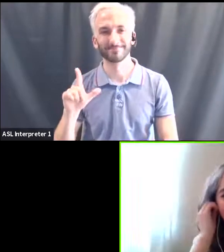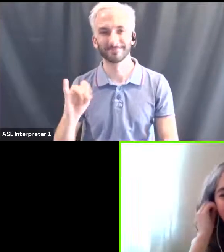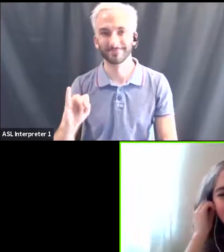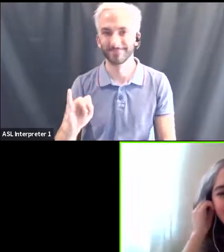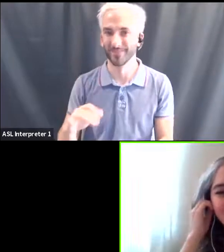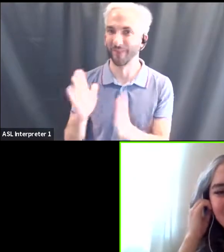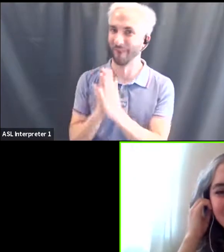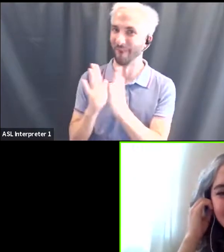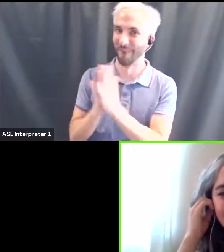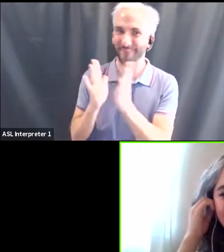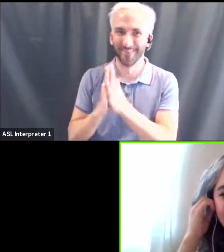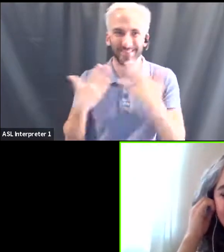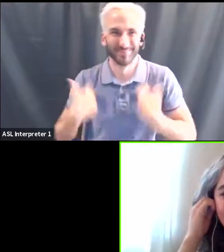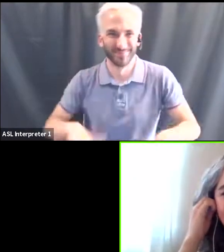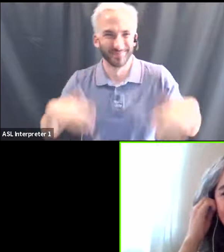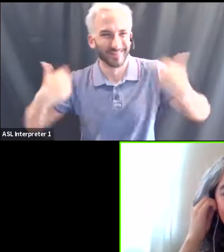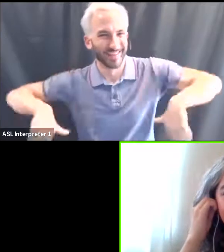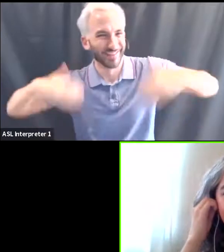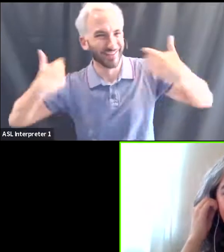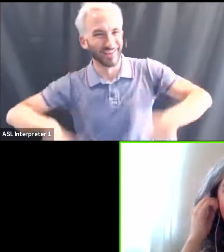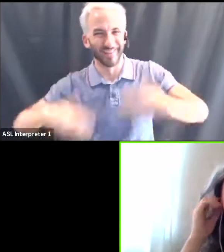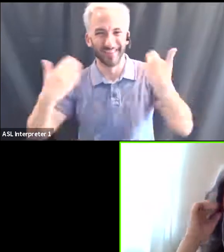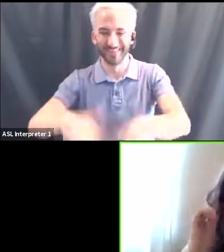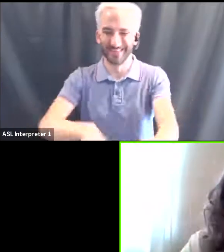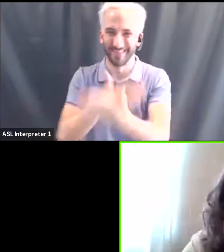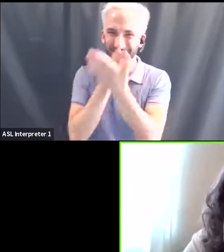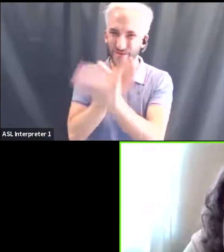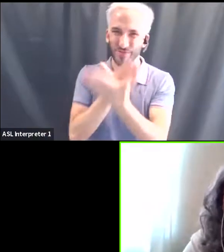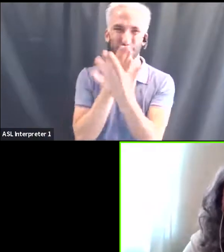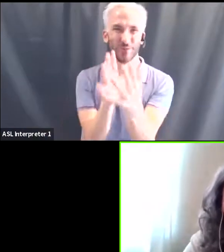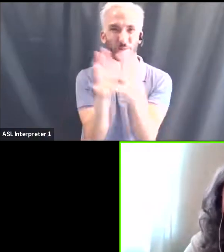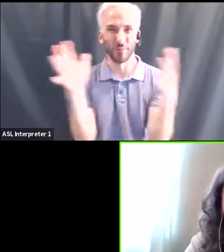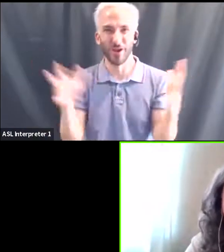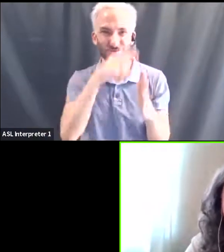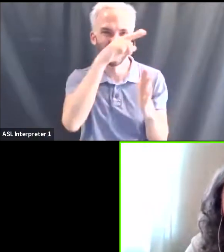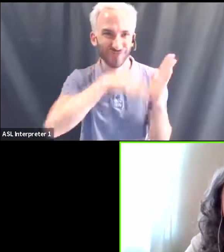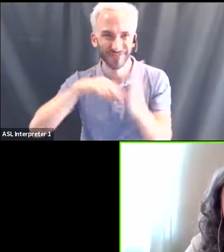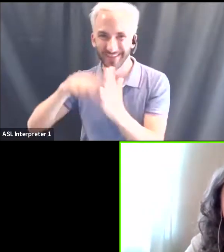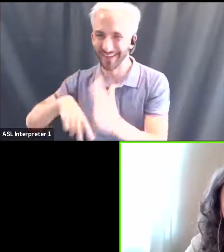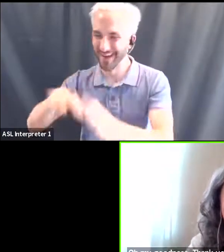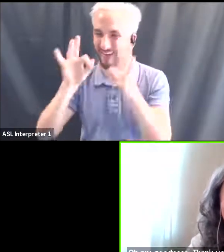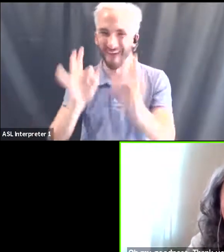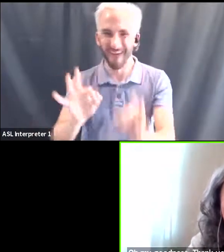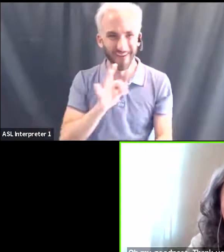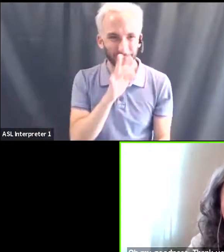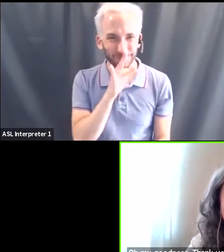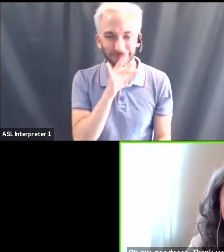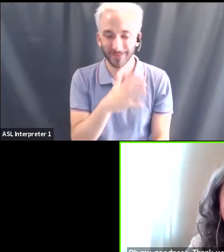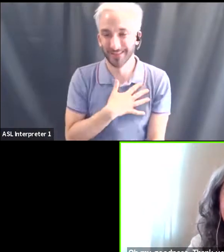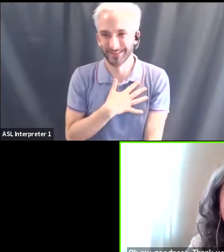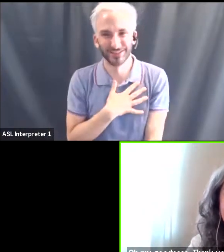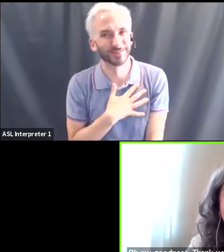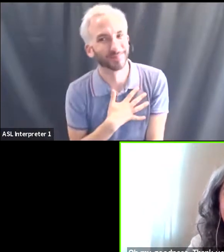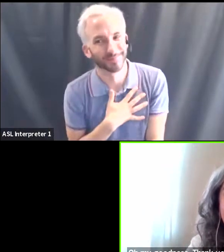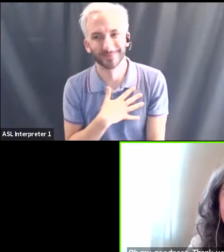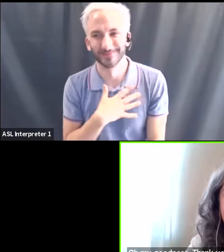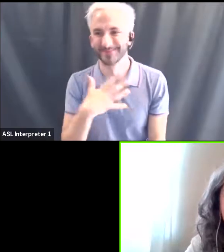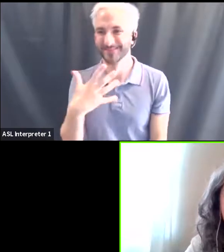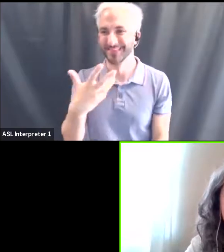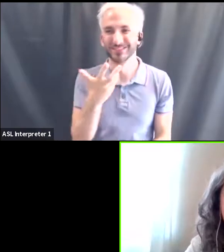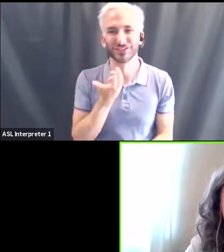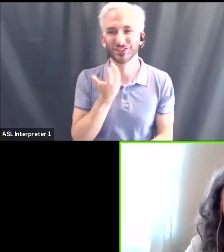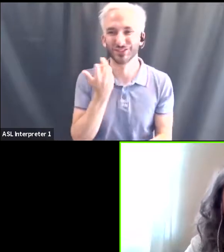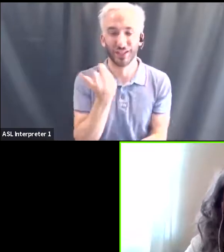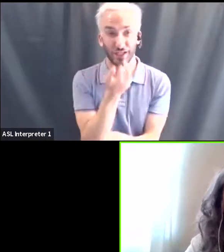Hannah, oh my goodness. Thank you so much for reading those pieces. It's hard enough to do that,